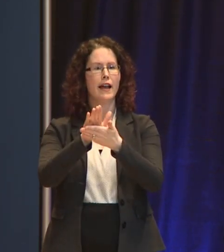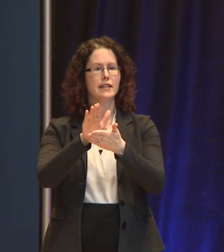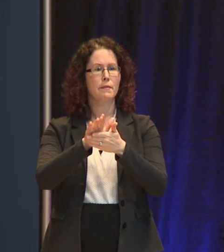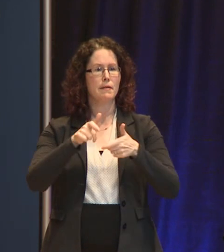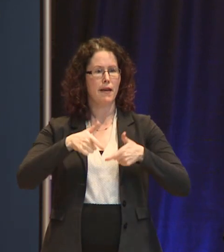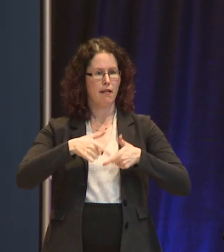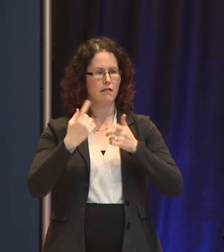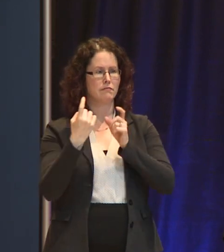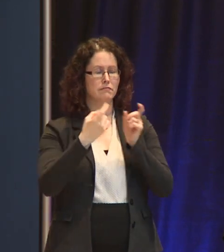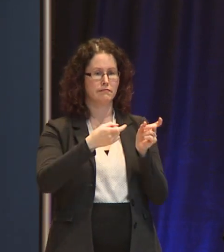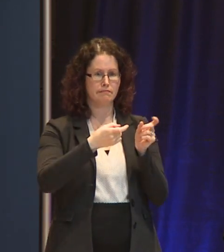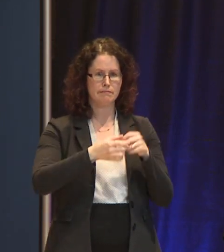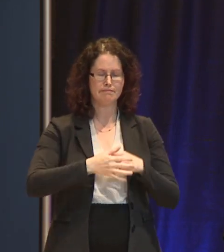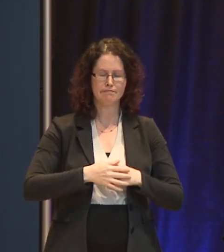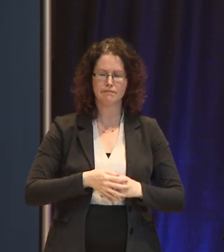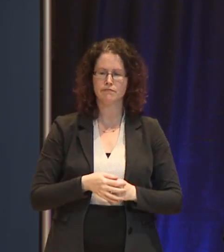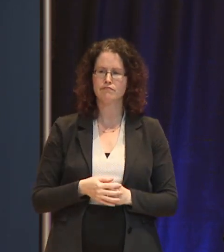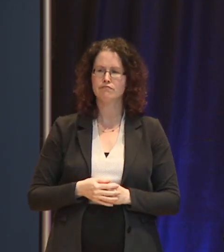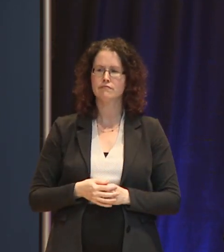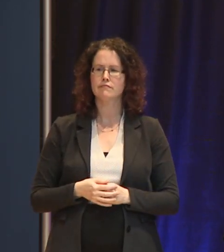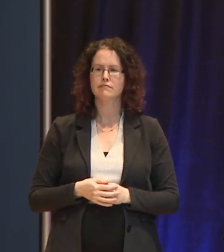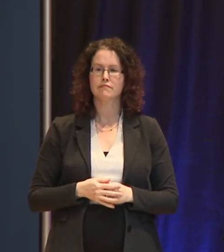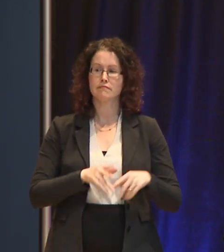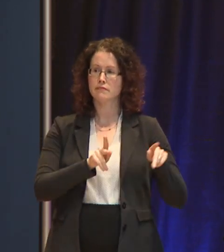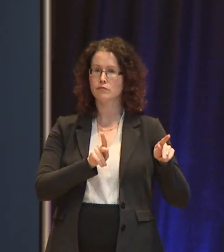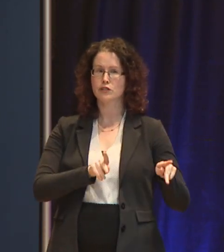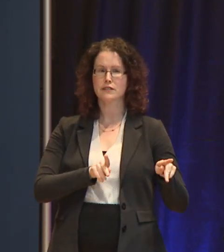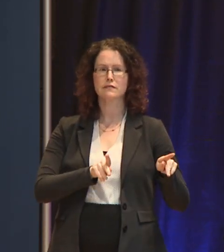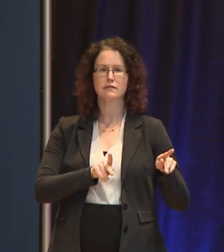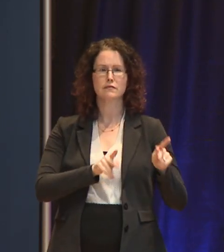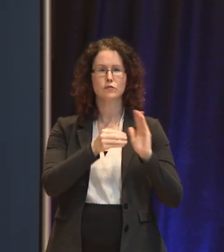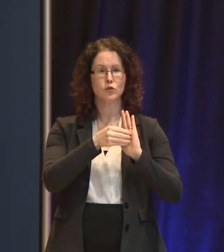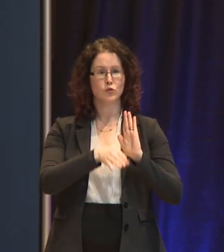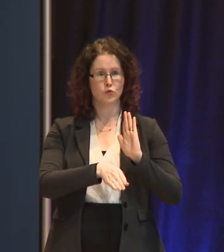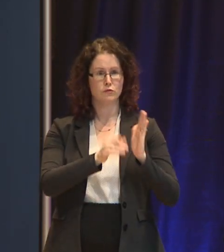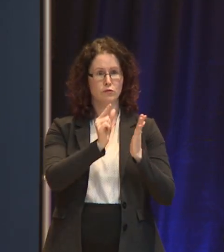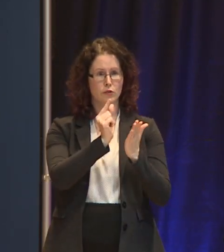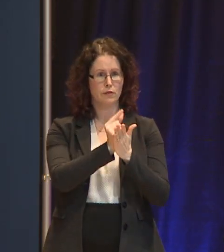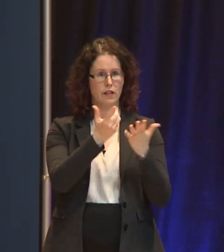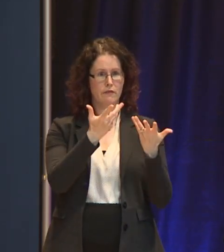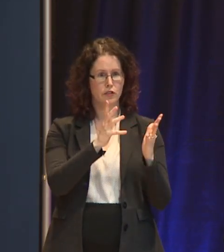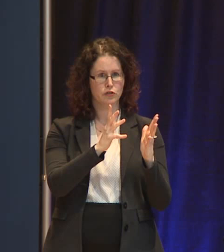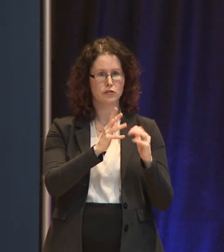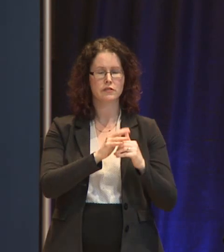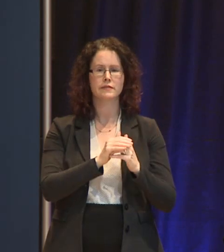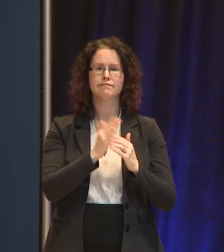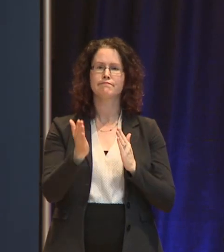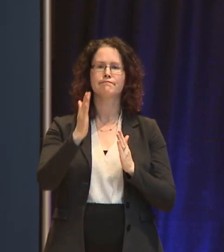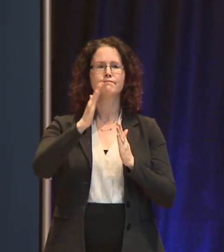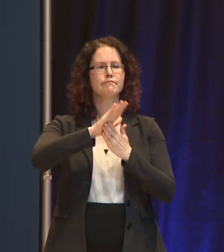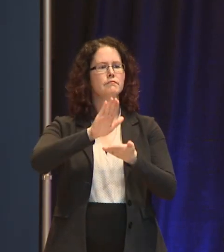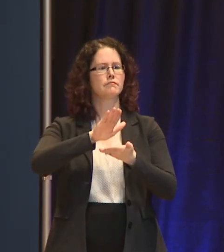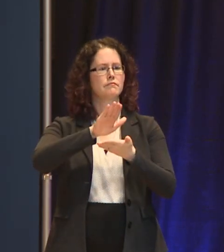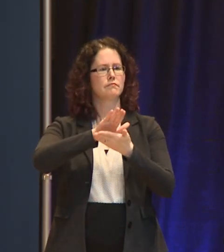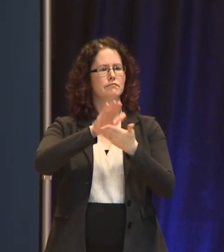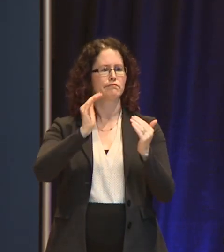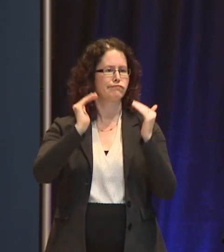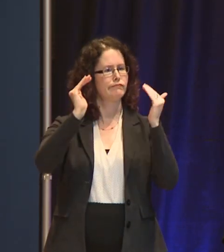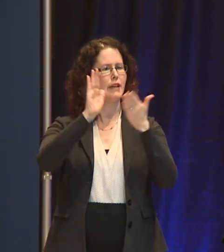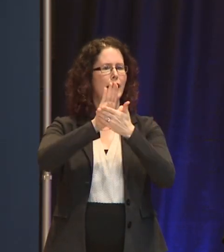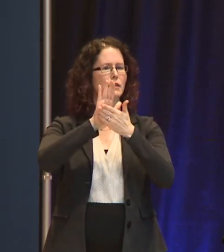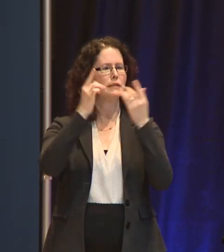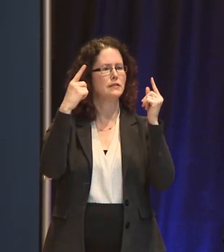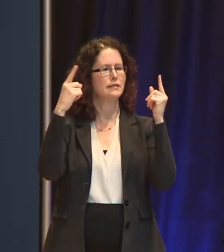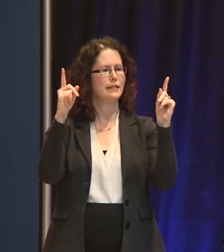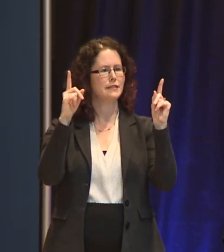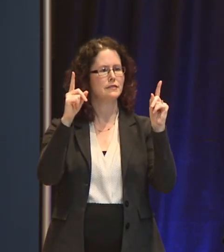Medal. This is awarded to a graduating student who has achieved the highest academic standing in a